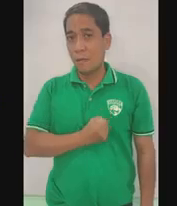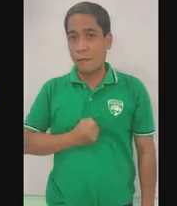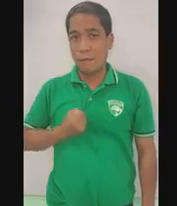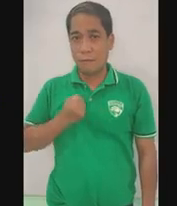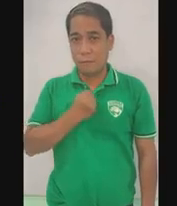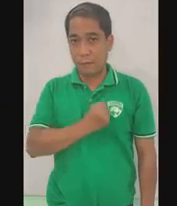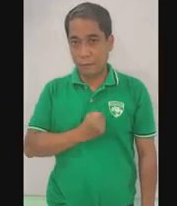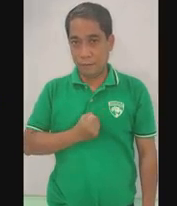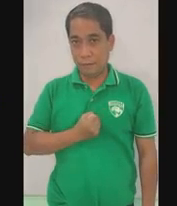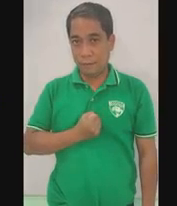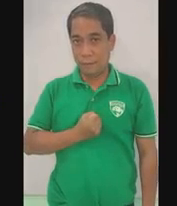sorry